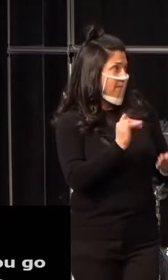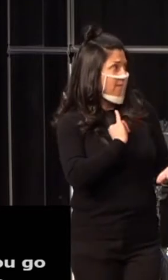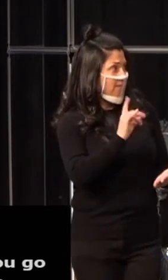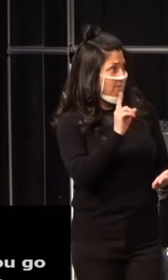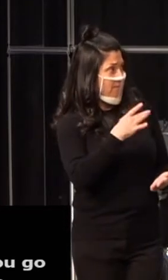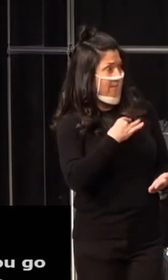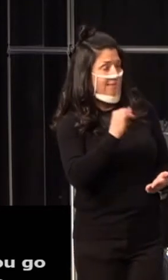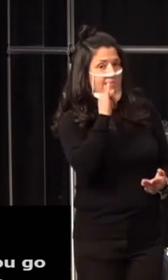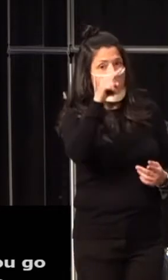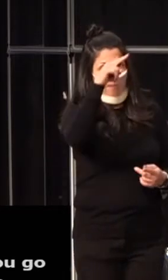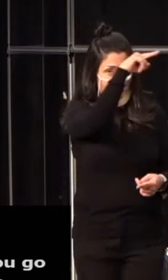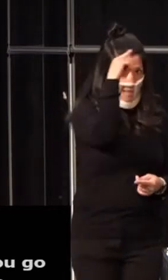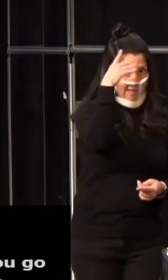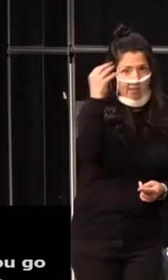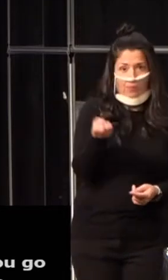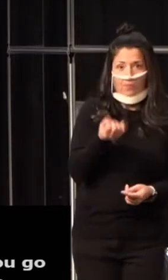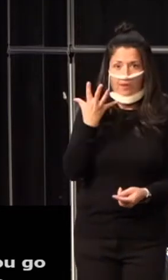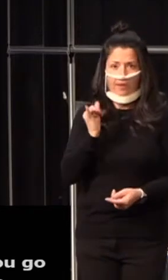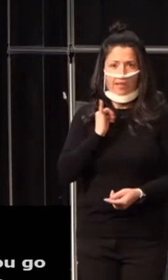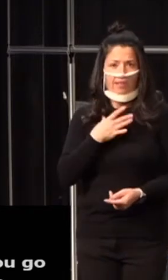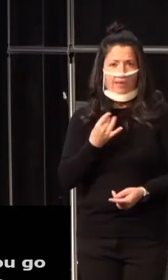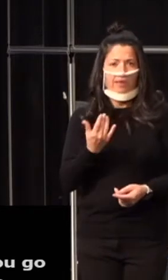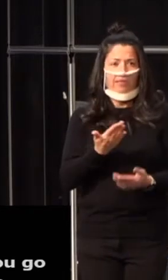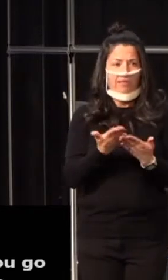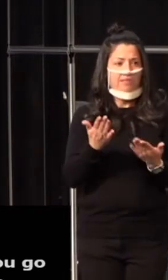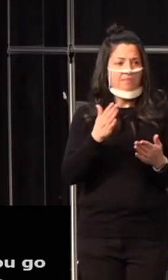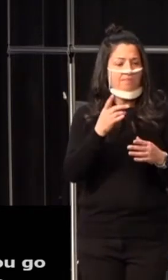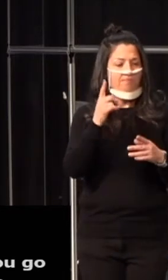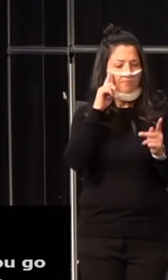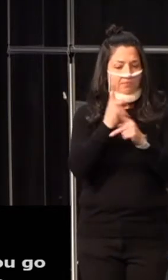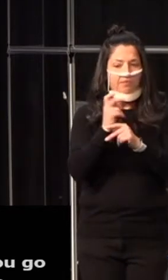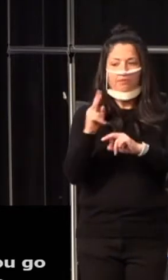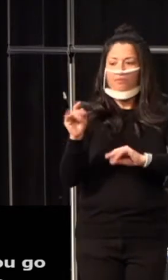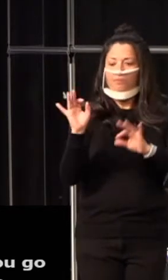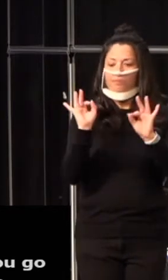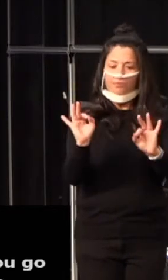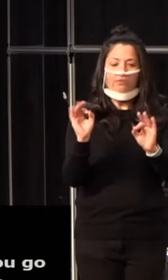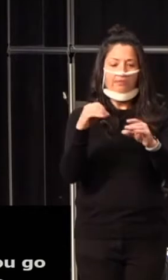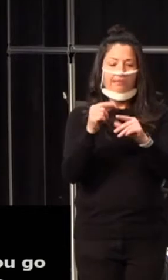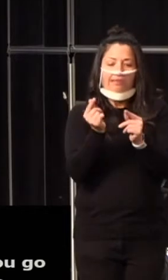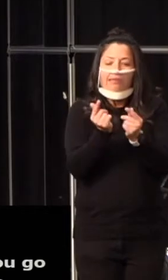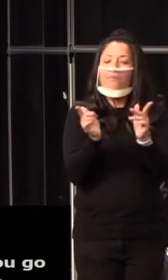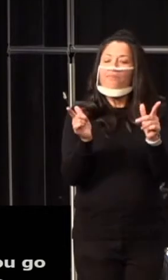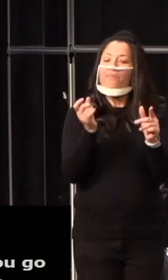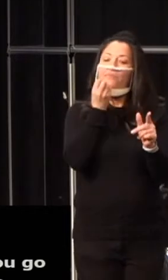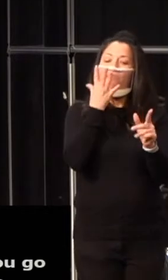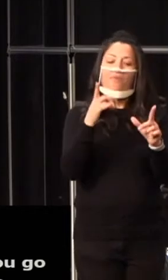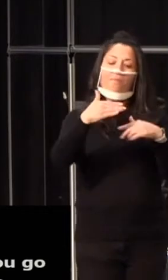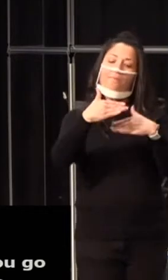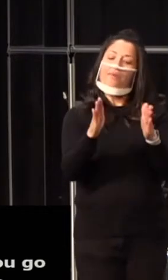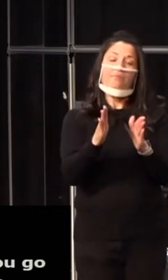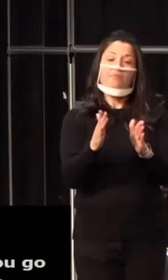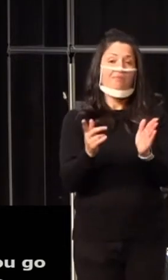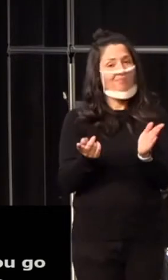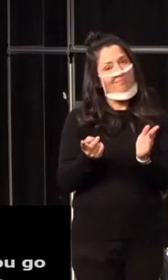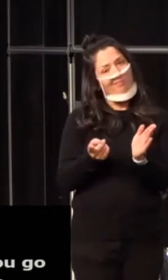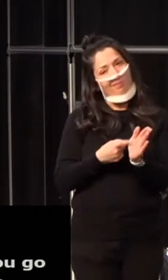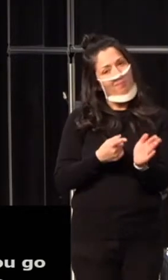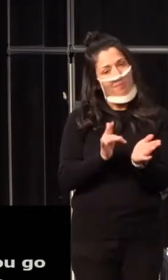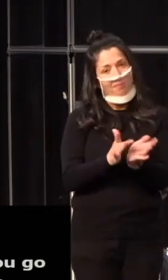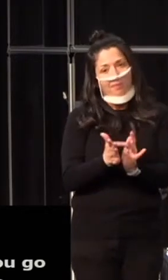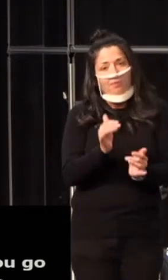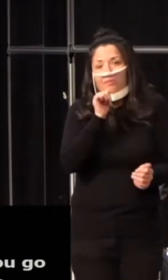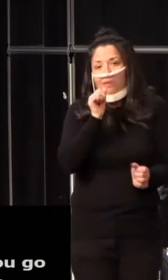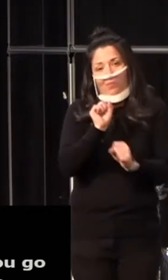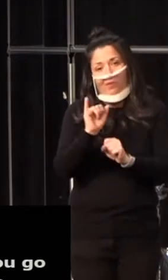is black and white. I like to have things all figured out in a nice little box. Sometimes the Bible doesn't work that way. Sometimes